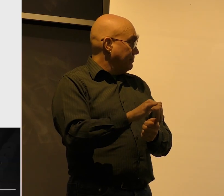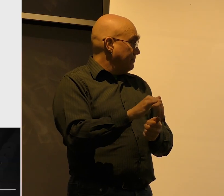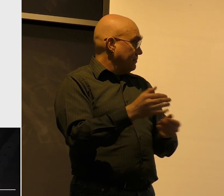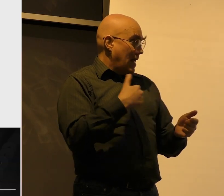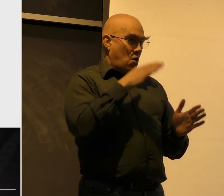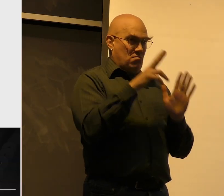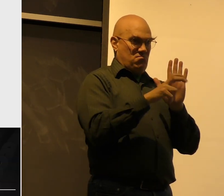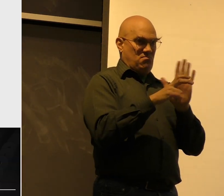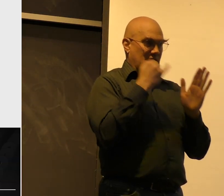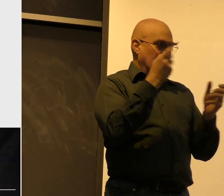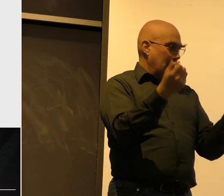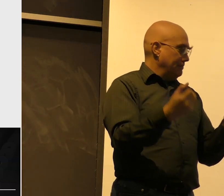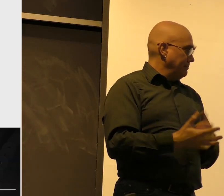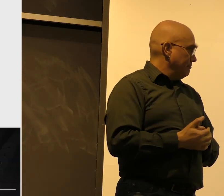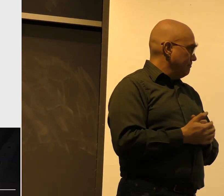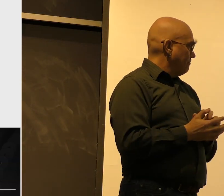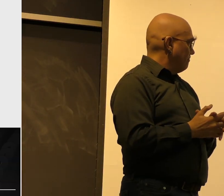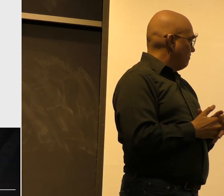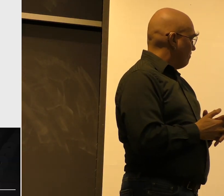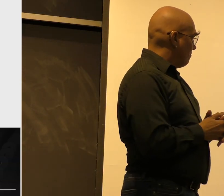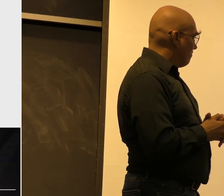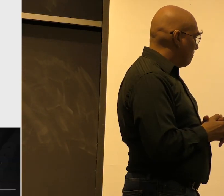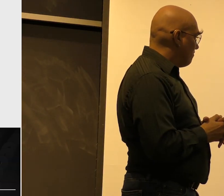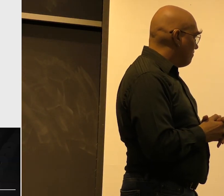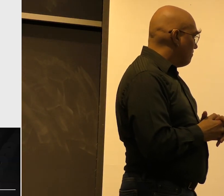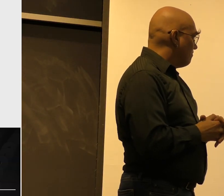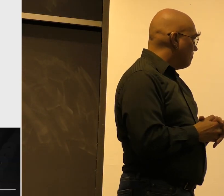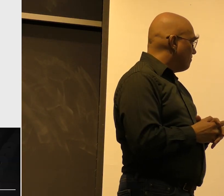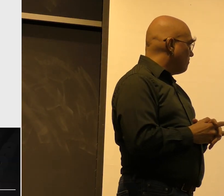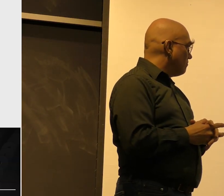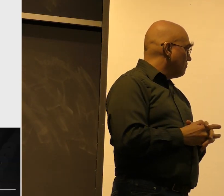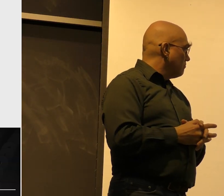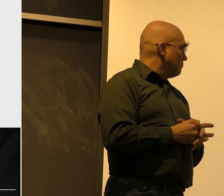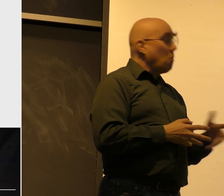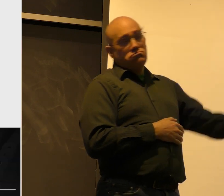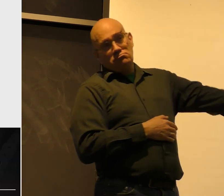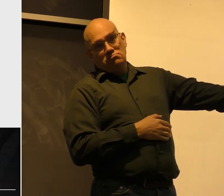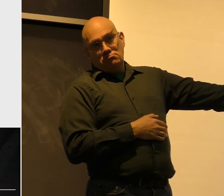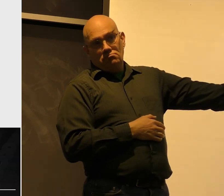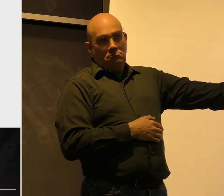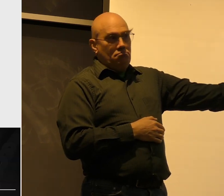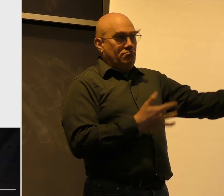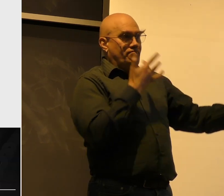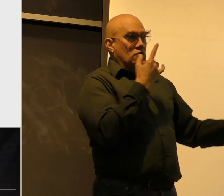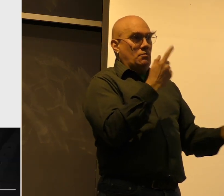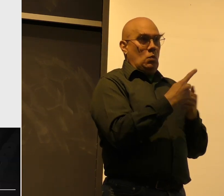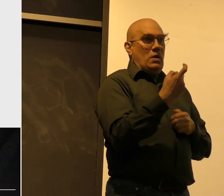if you want to use your voice. And we will be copy signing so everybody can follow. If anybody has a question, please come up to the front